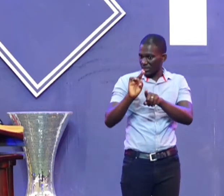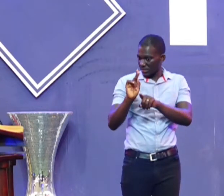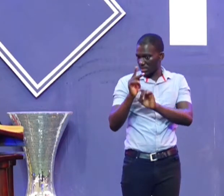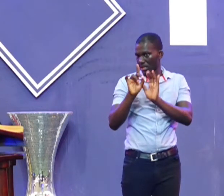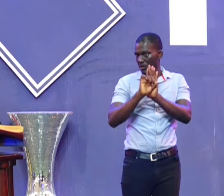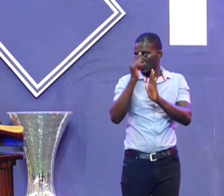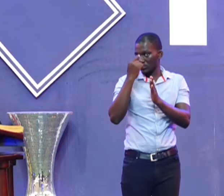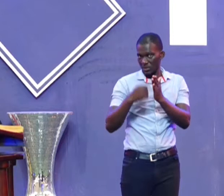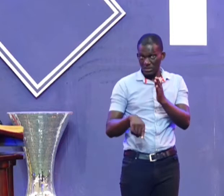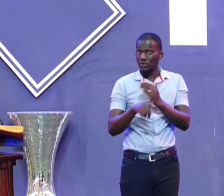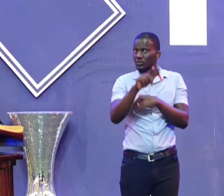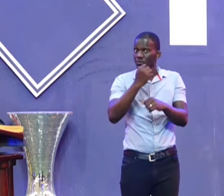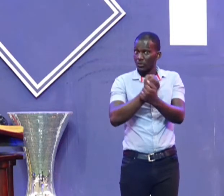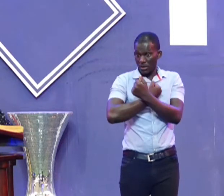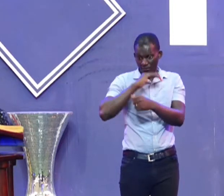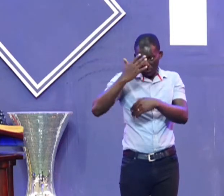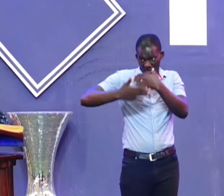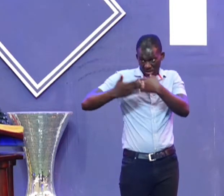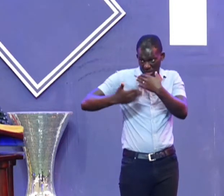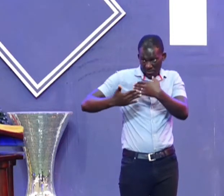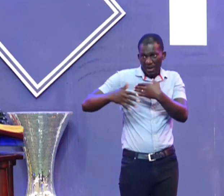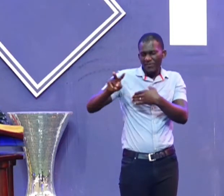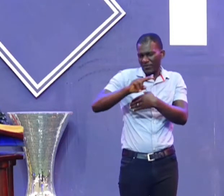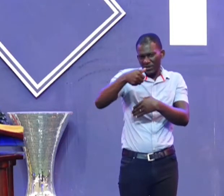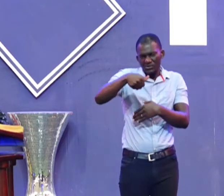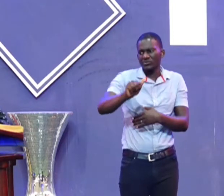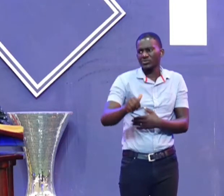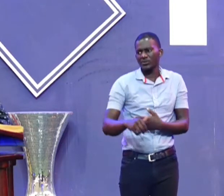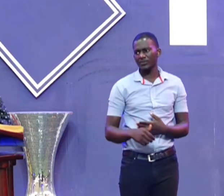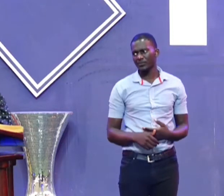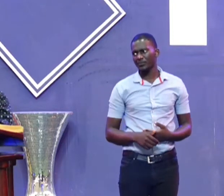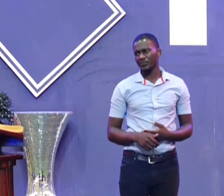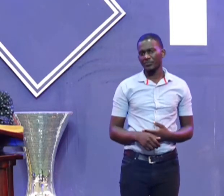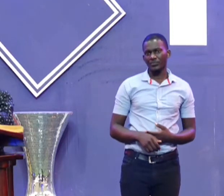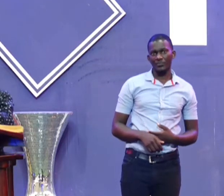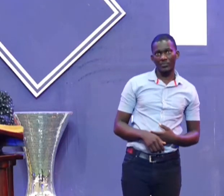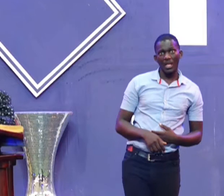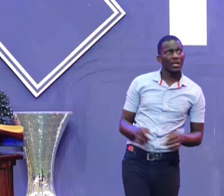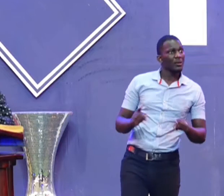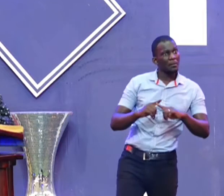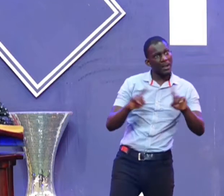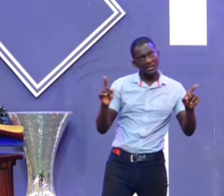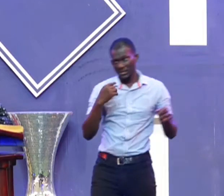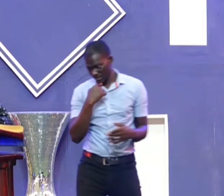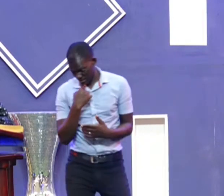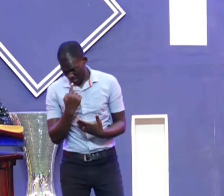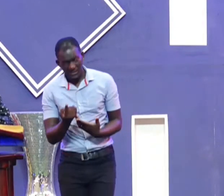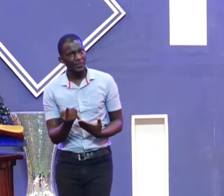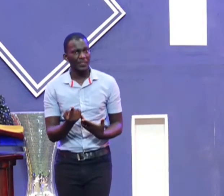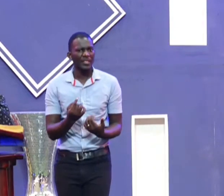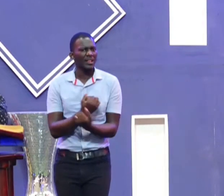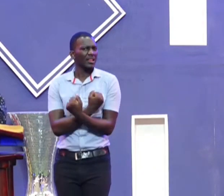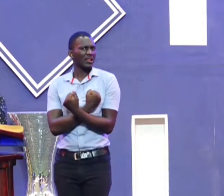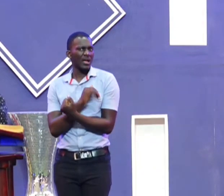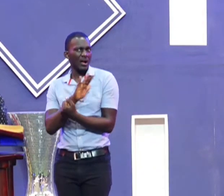like it. You shall love your neighbor as yourself. Thank you. Agambye bwati. Na ye namugamba nti yagalanga